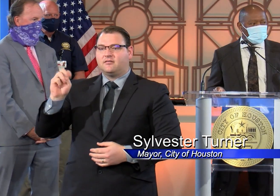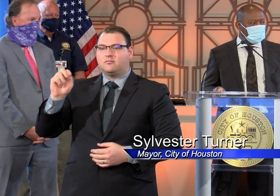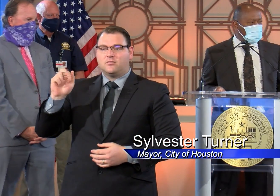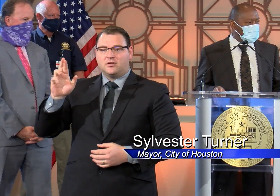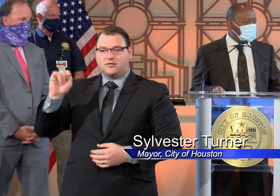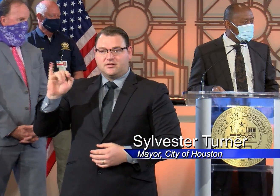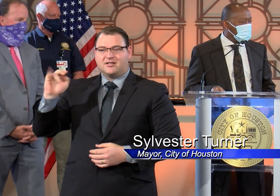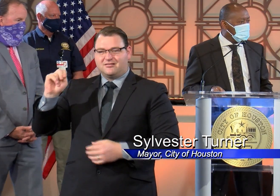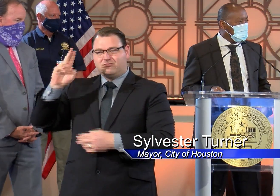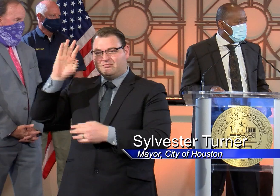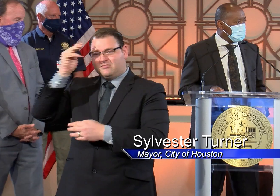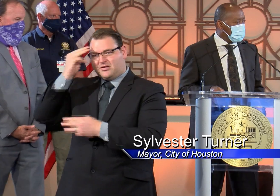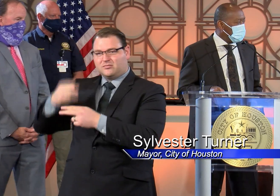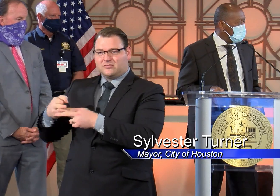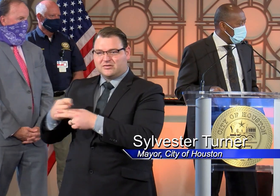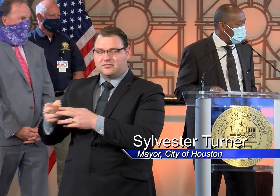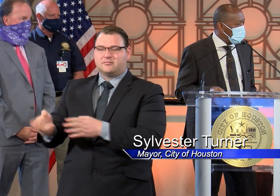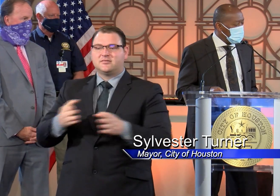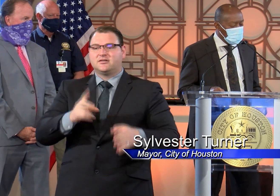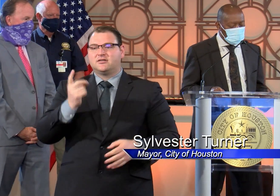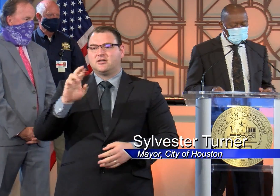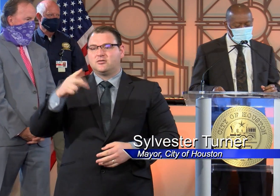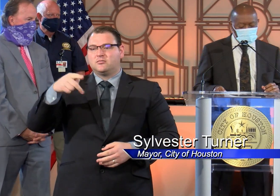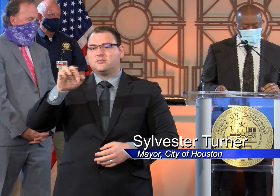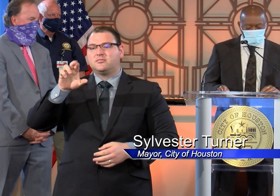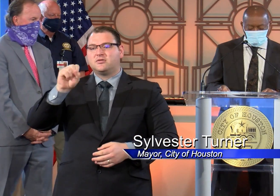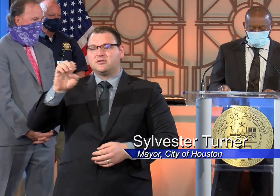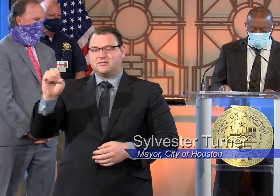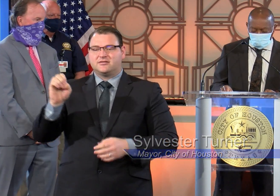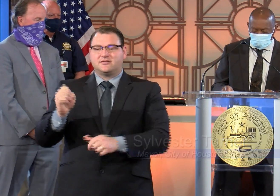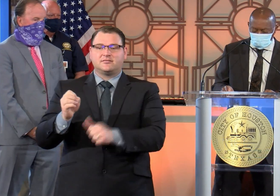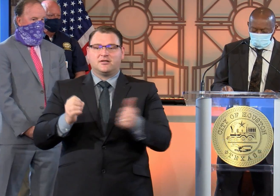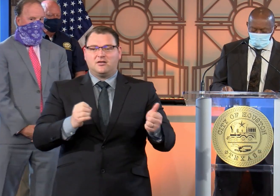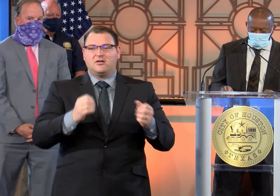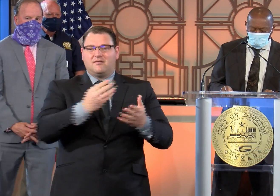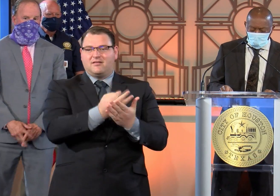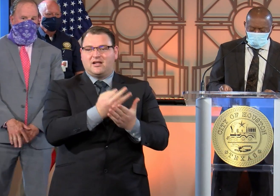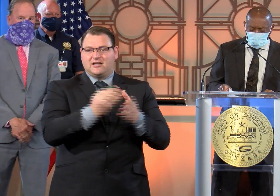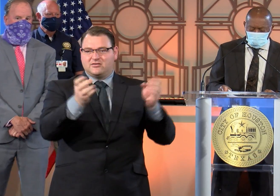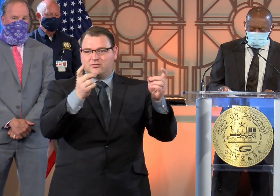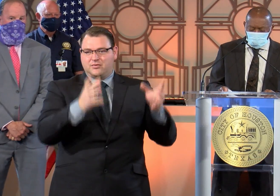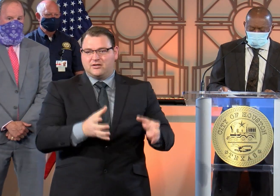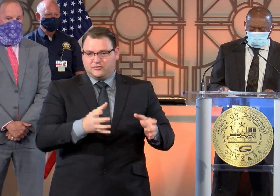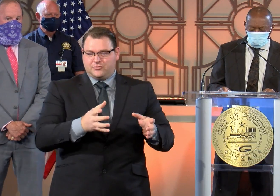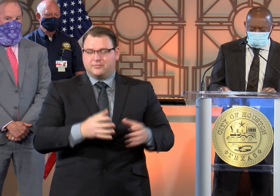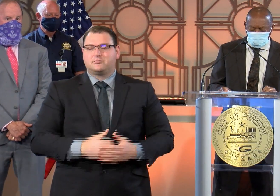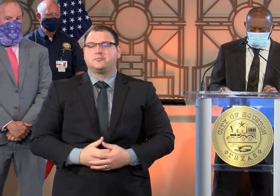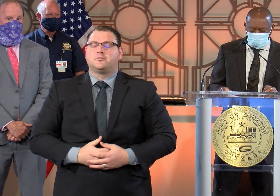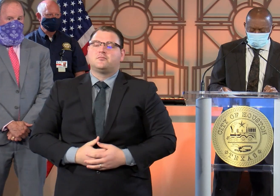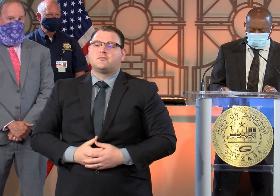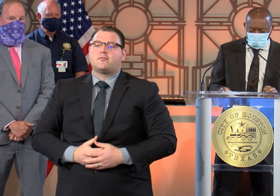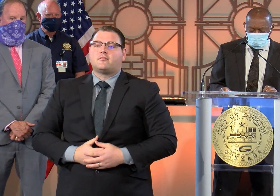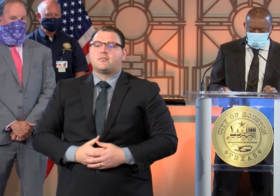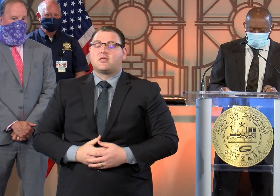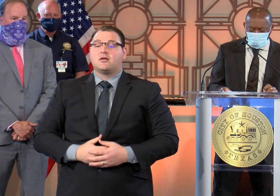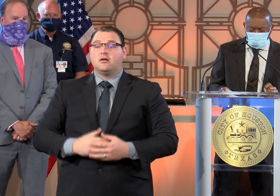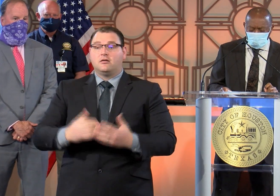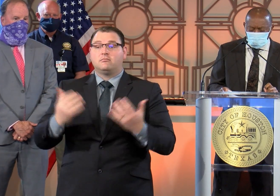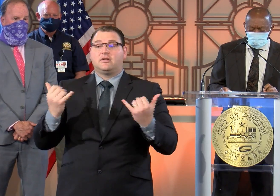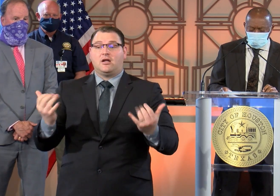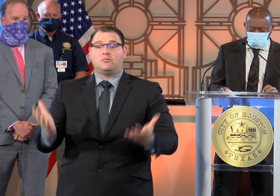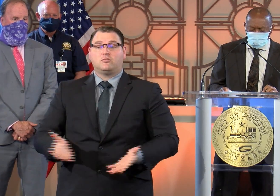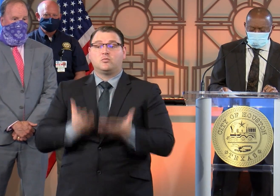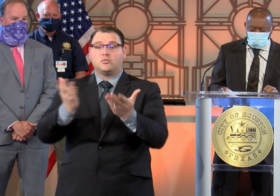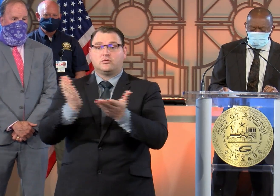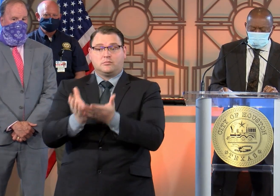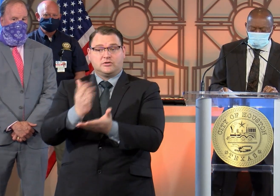Dr. Purser standing here, Tandra Emo, who is the Finance Director. The proposed budget,